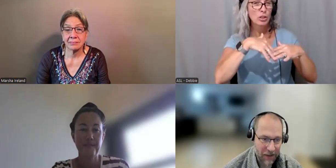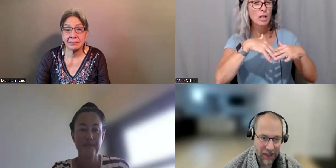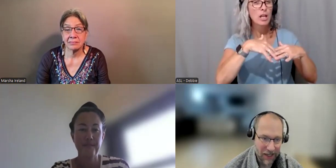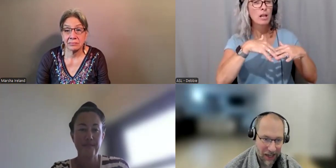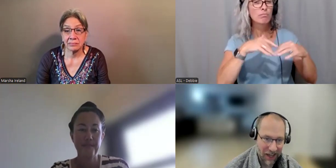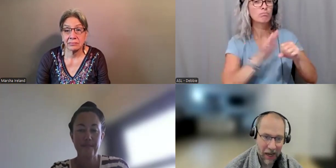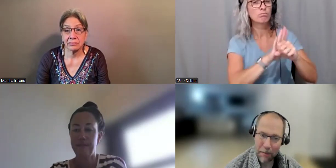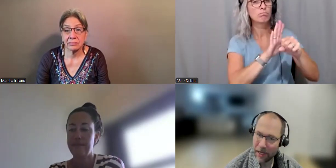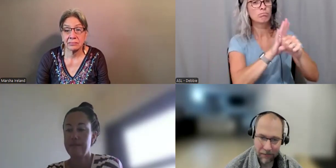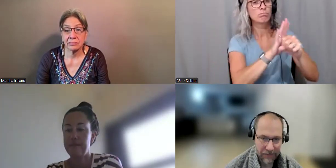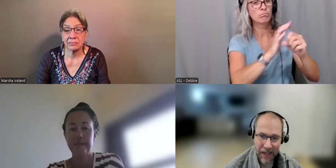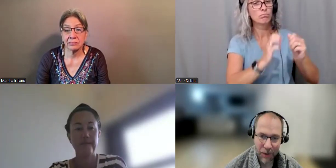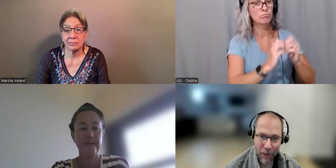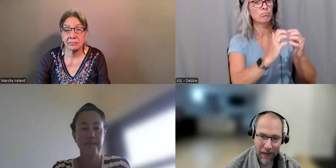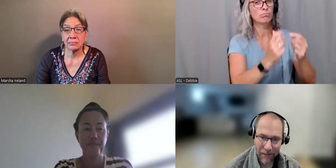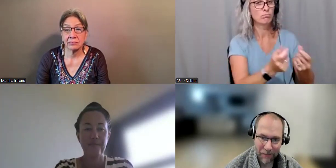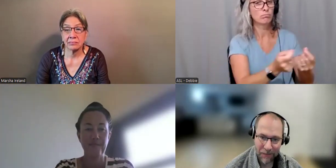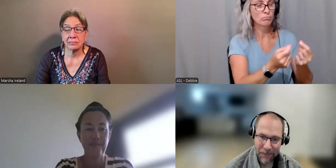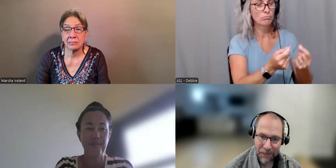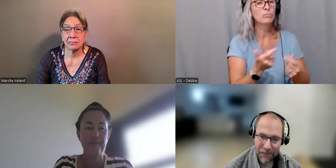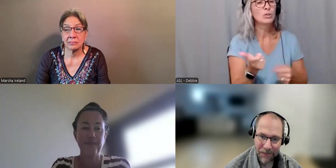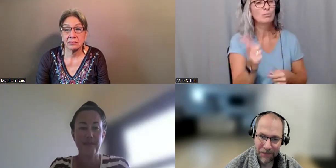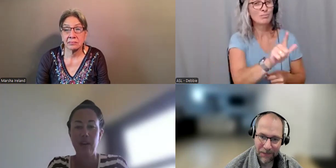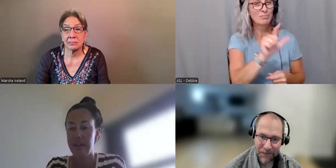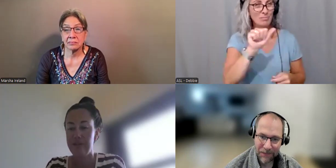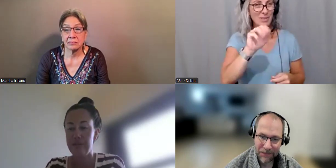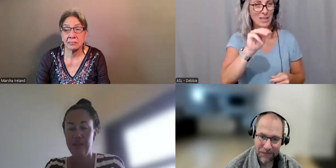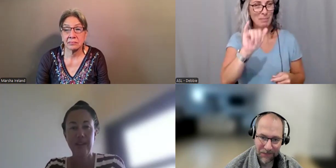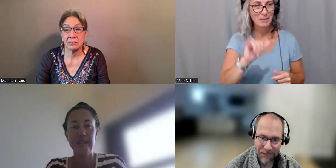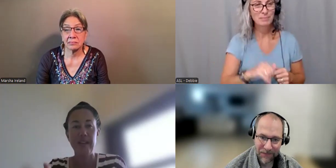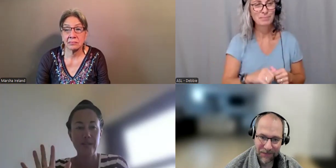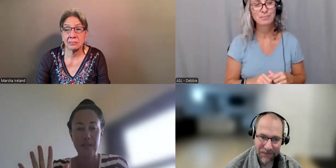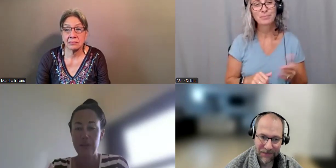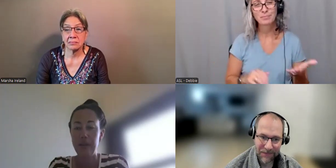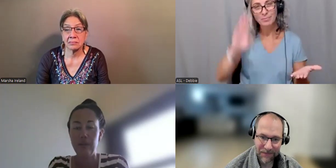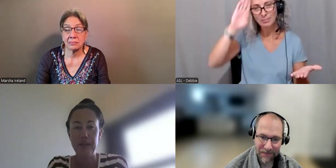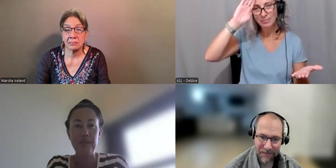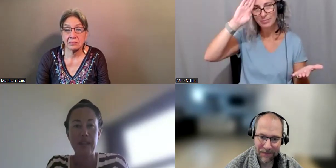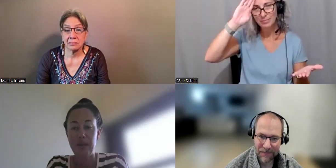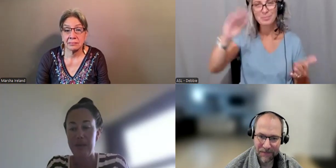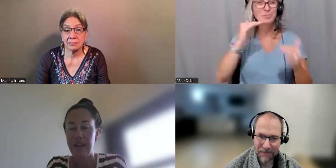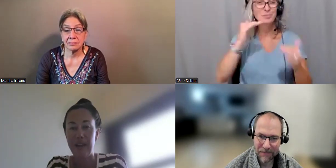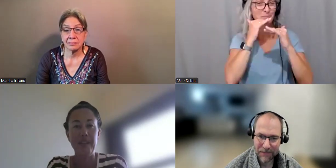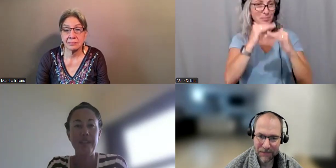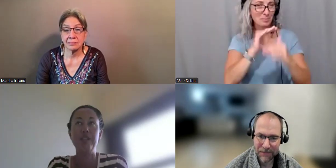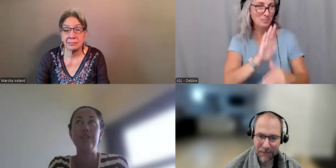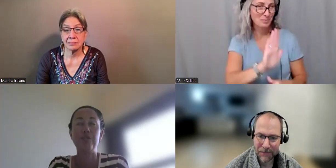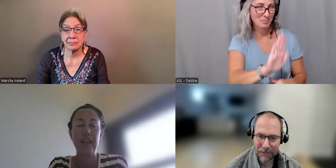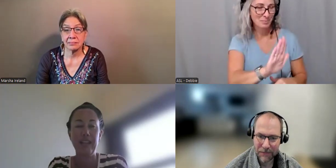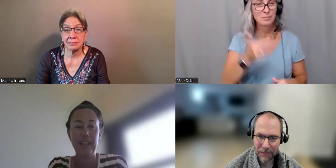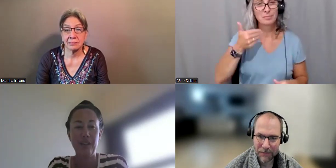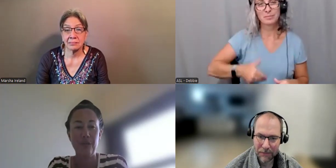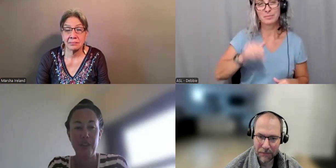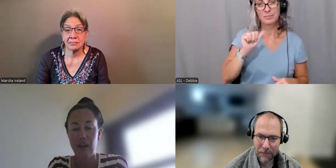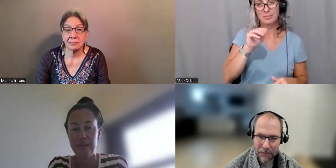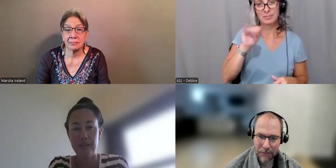everyone. Amy, take it away. Now, Andrew. My name is Amy. I'm the Indigenous